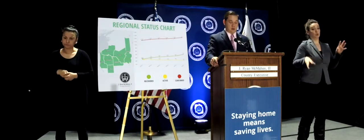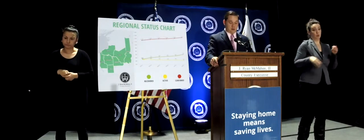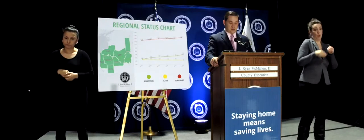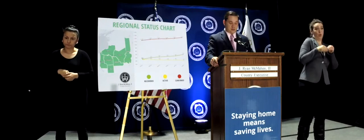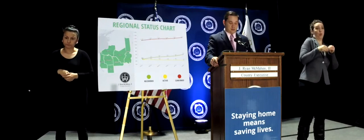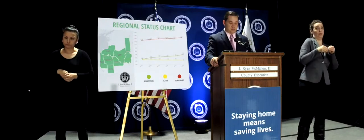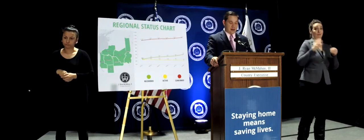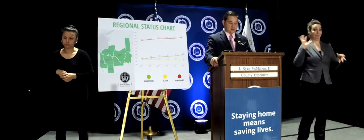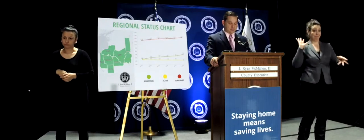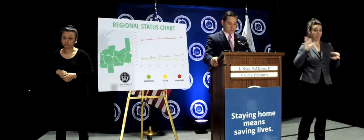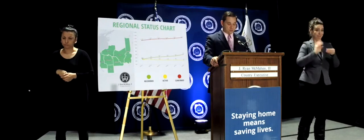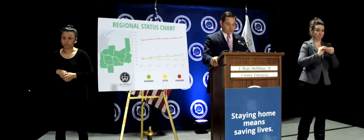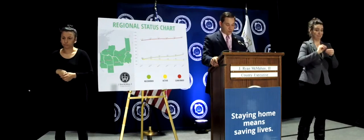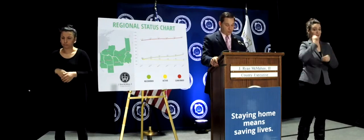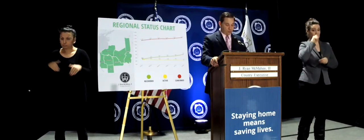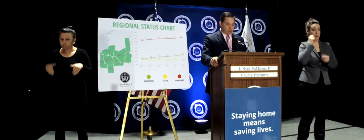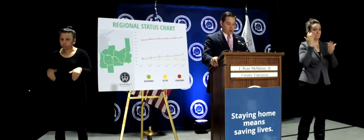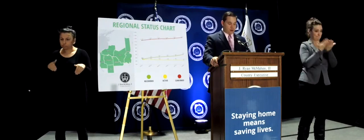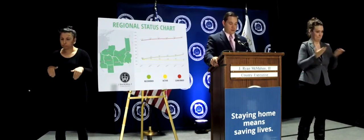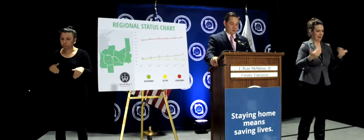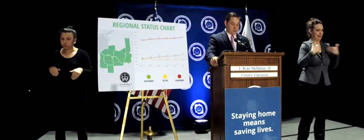tested are testing positive.